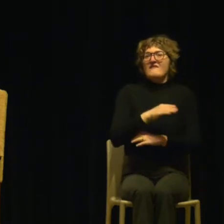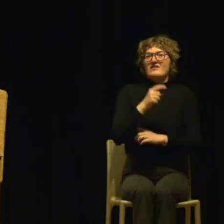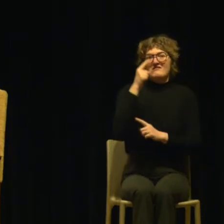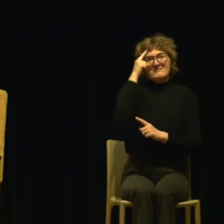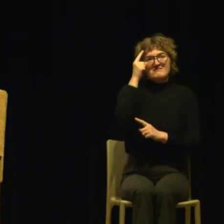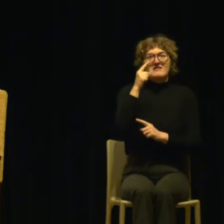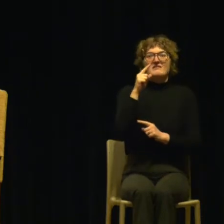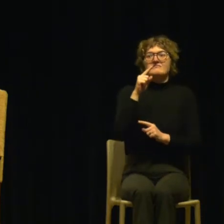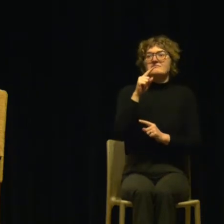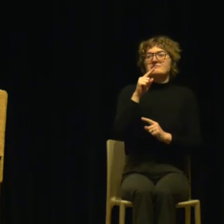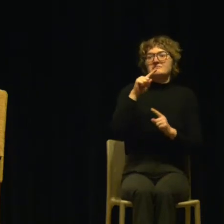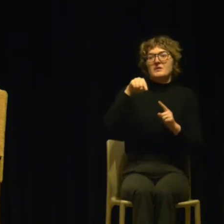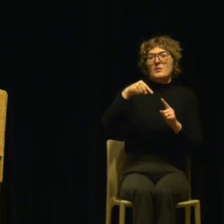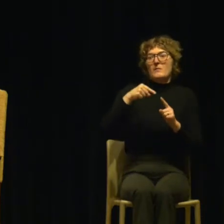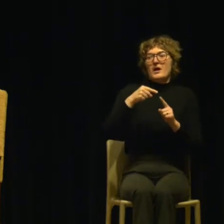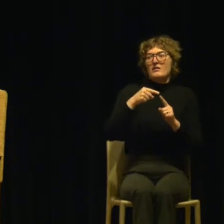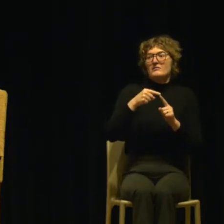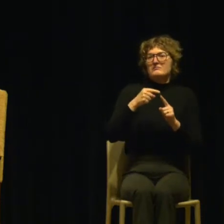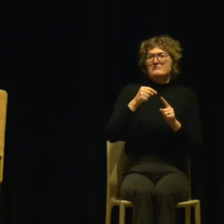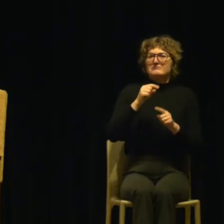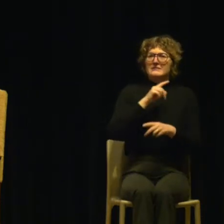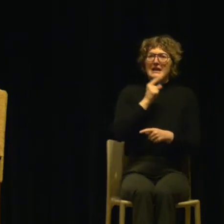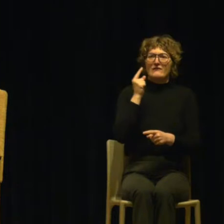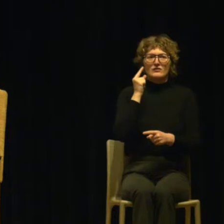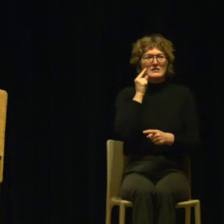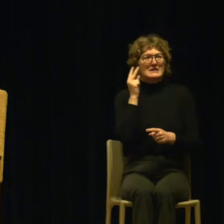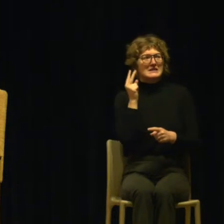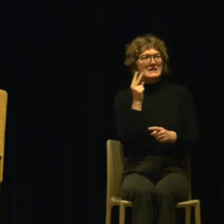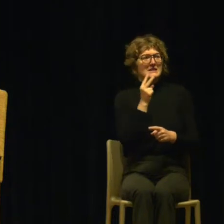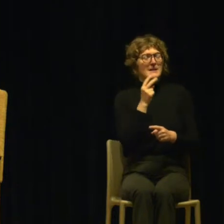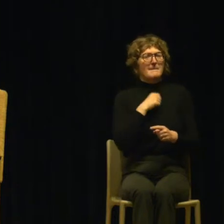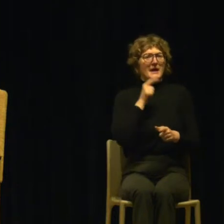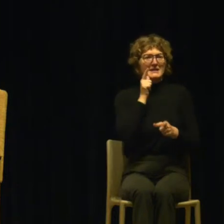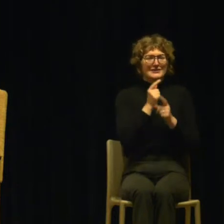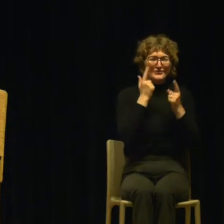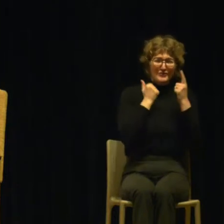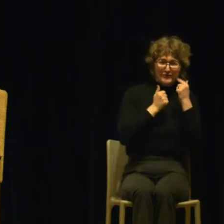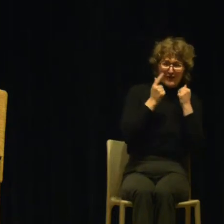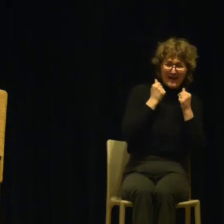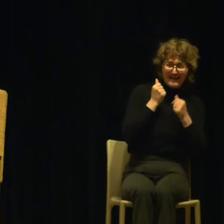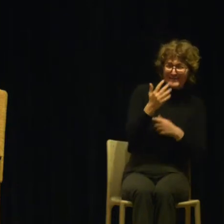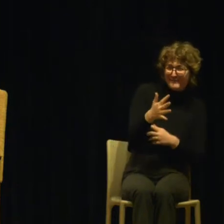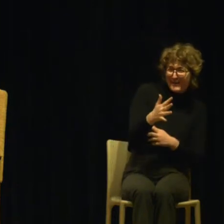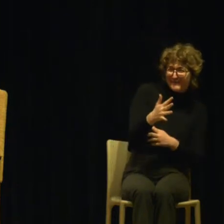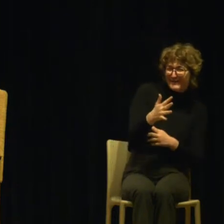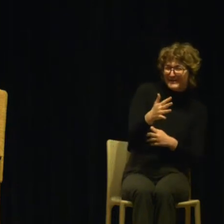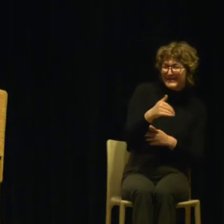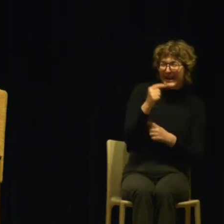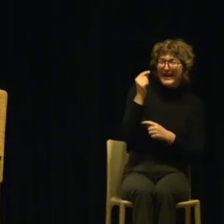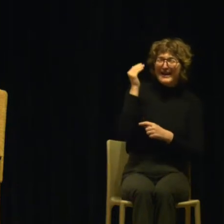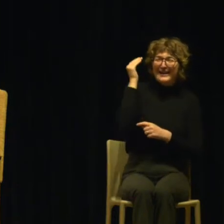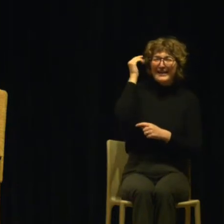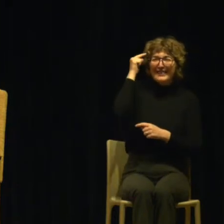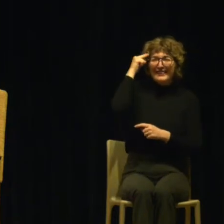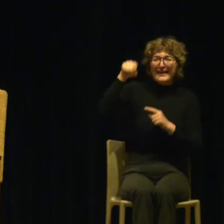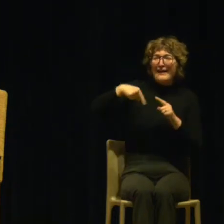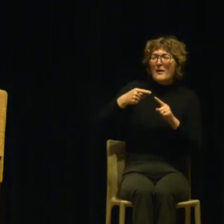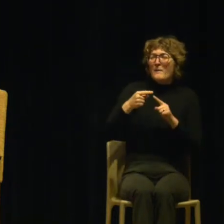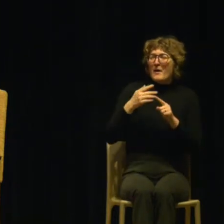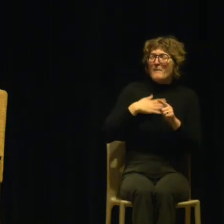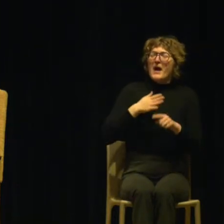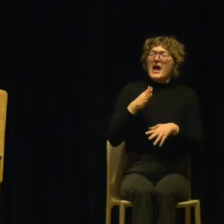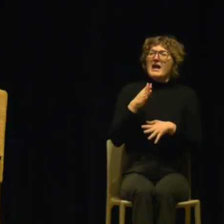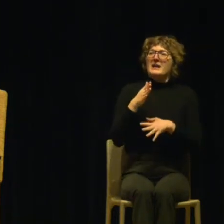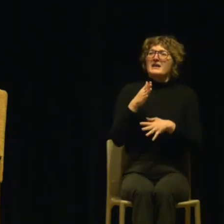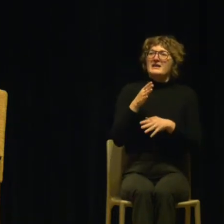about, did I ever see my sister cry? Maybe. But I think about how in the